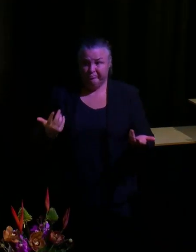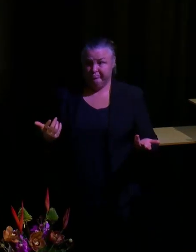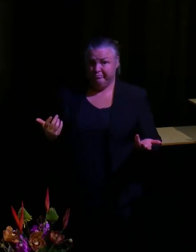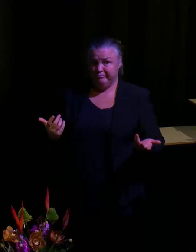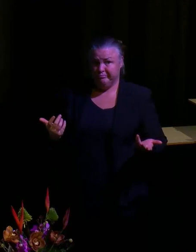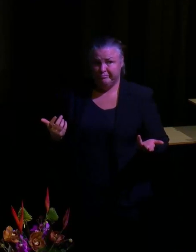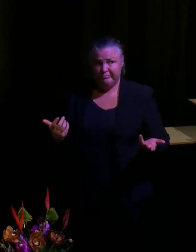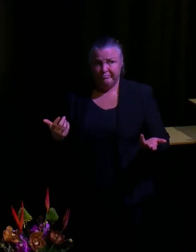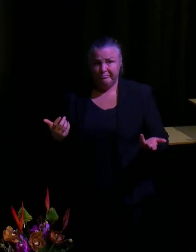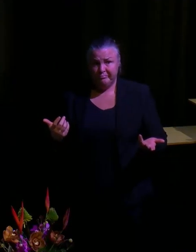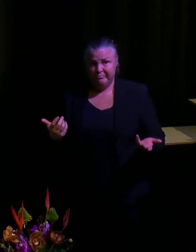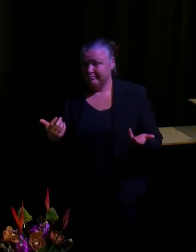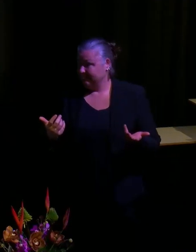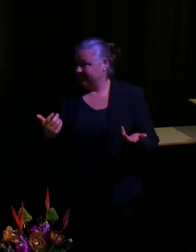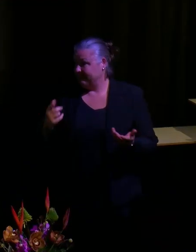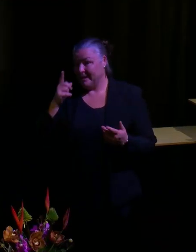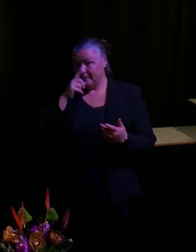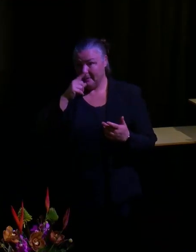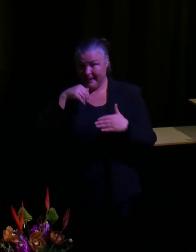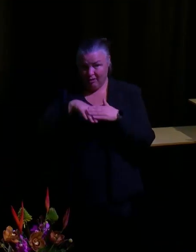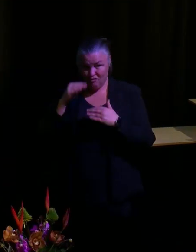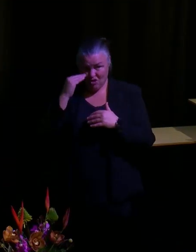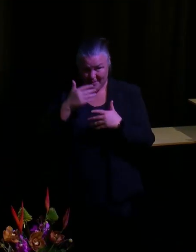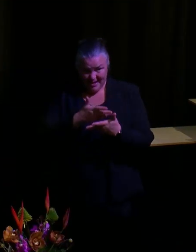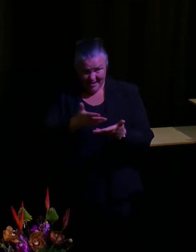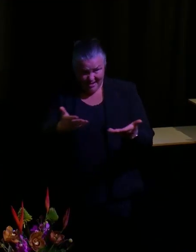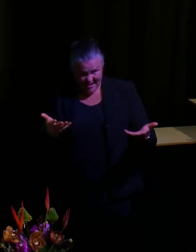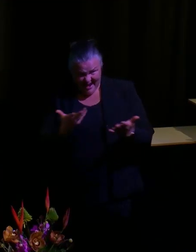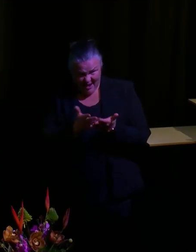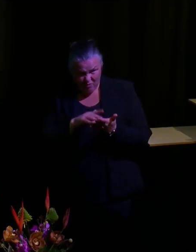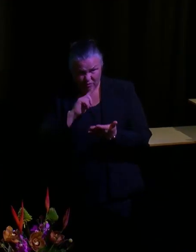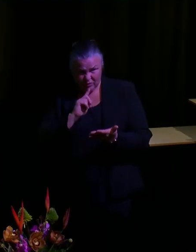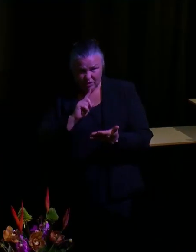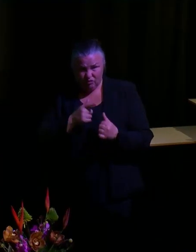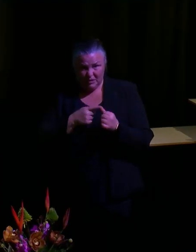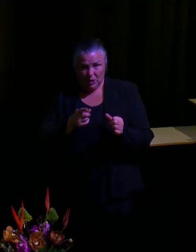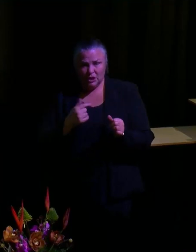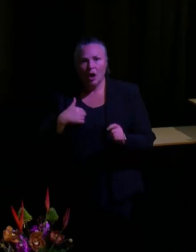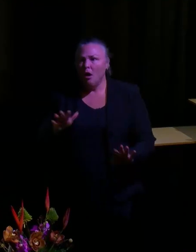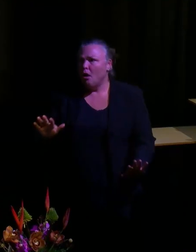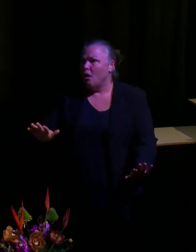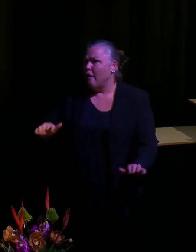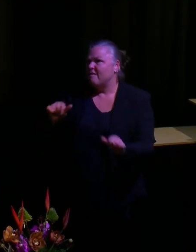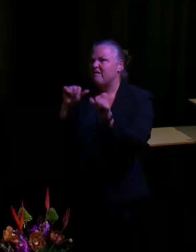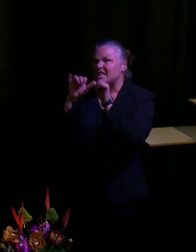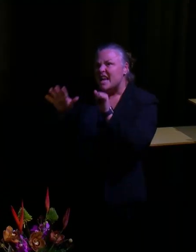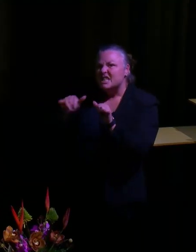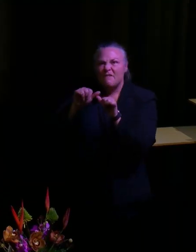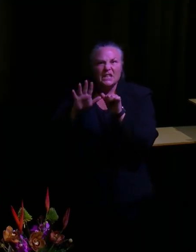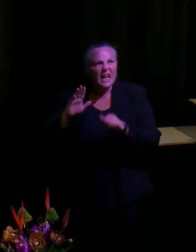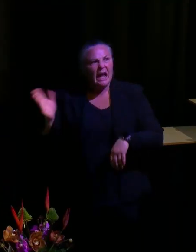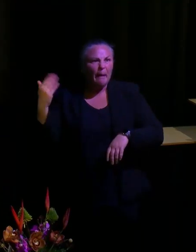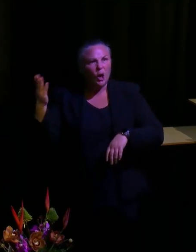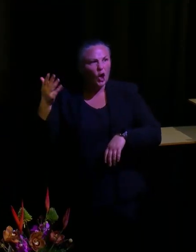like, I want to hear how the people in the room are going to respond to this. They're going, oh, it's fantastic. You should see it. You should, you know, people are sort of trying to get